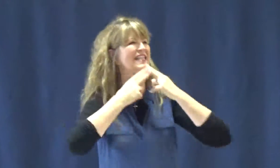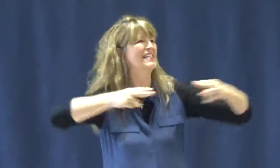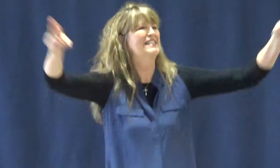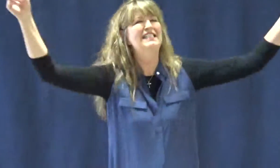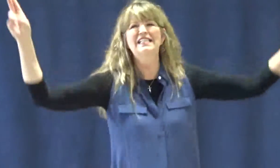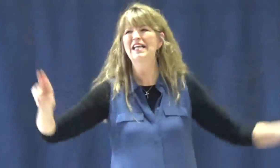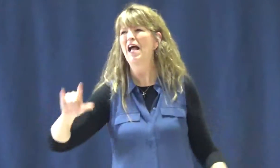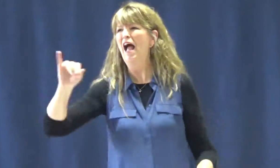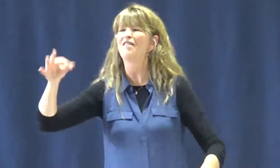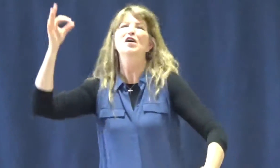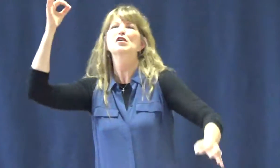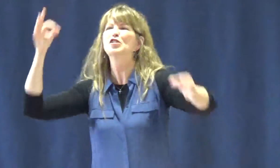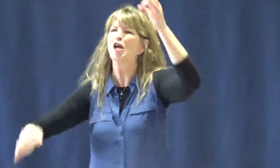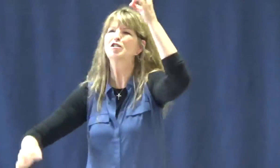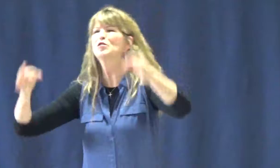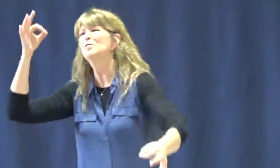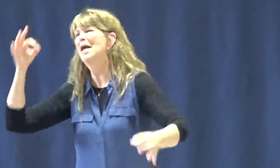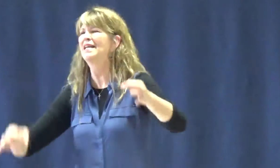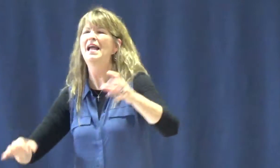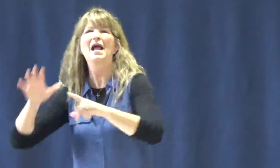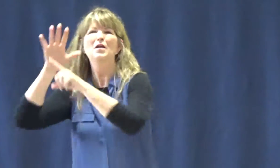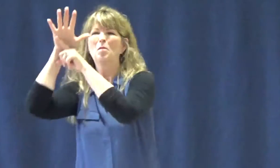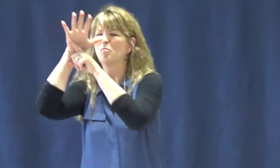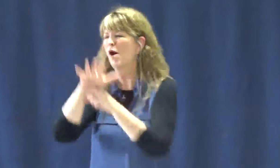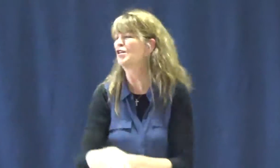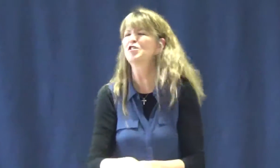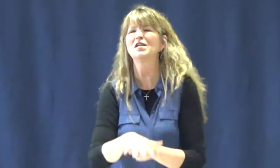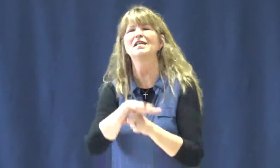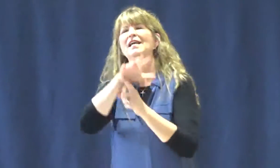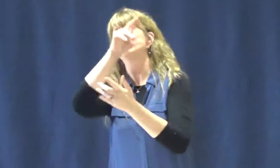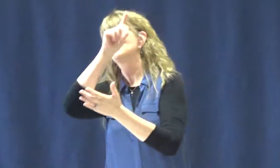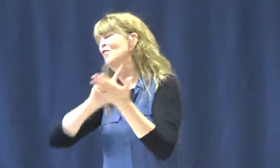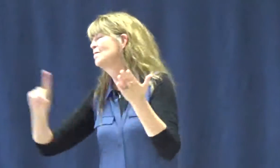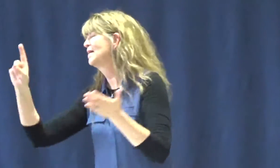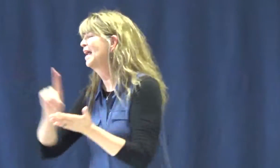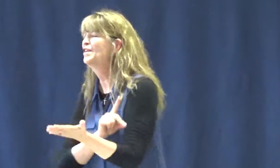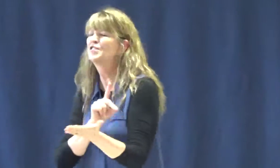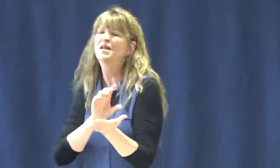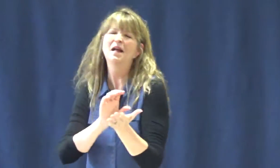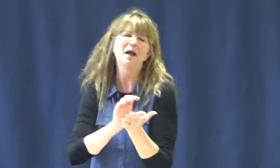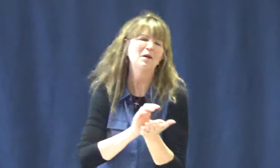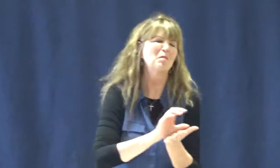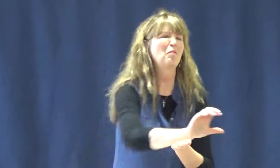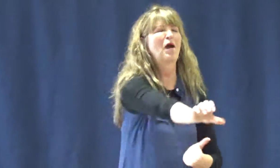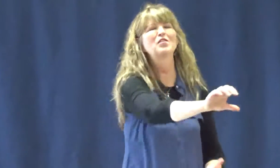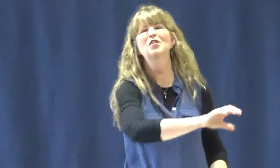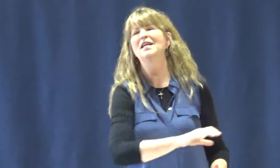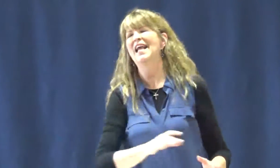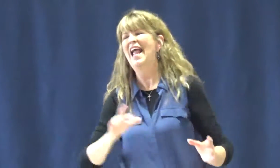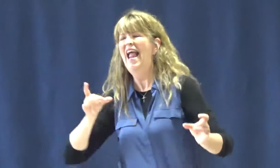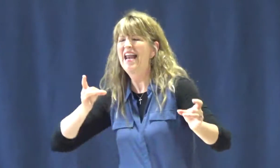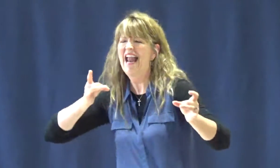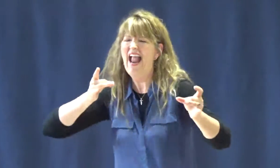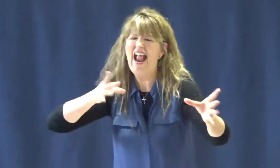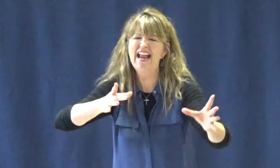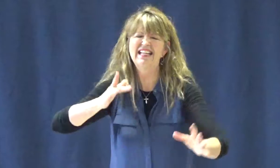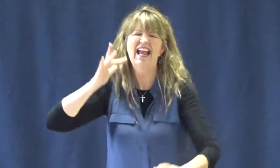living an innocent life, an innocent life of judgment and oppression and discrimination and